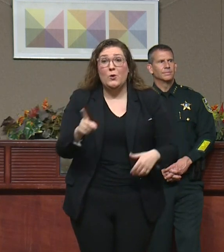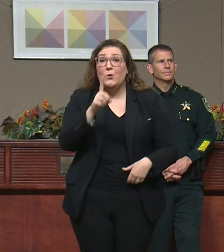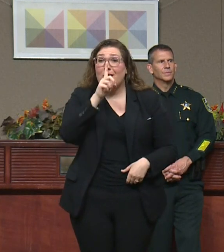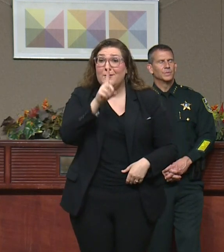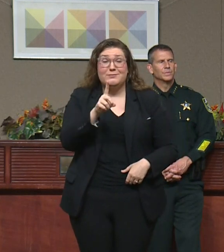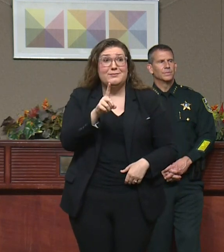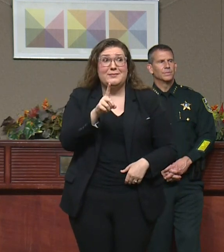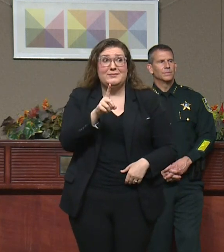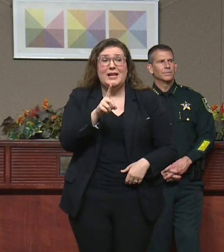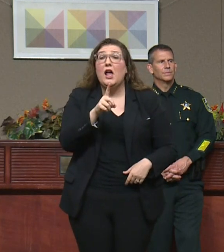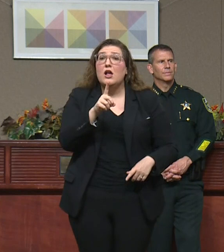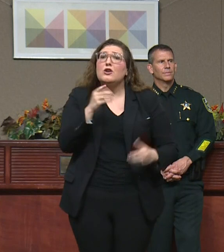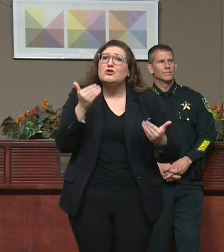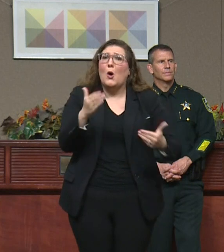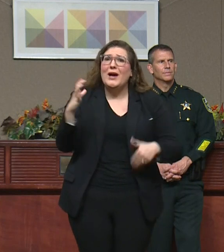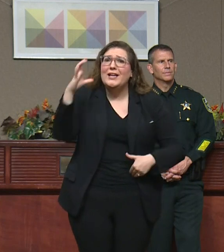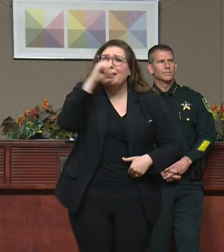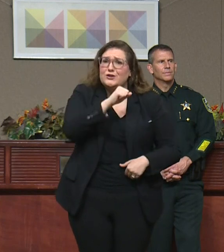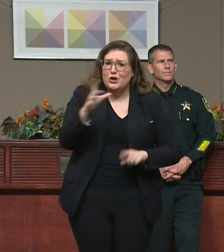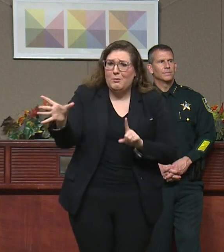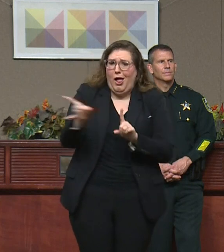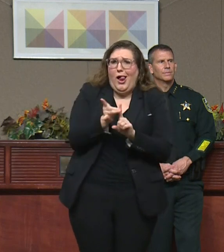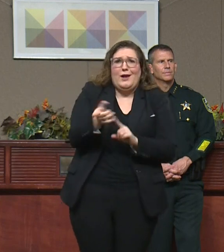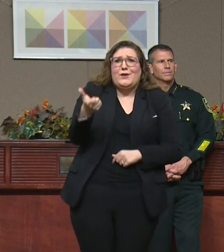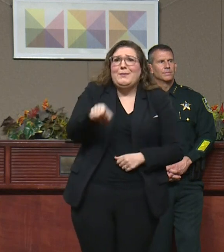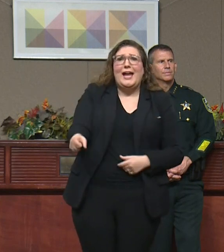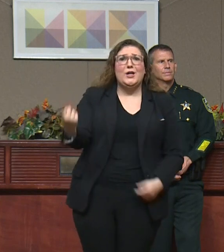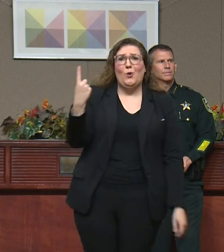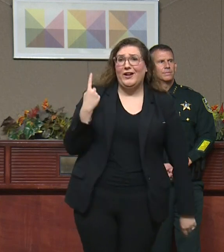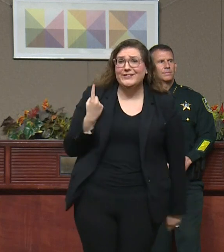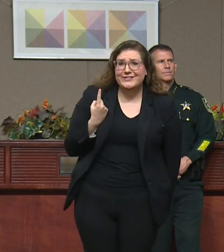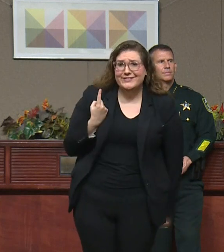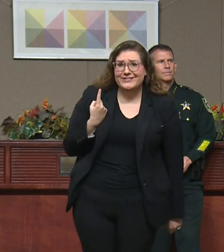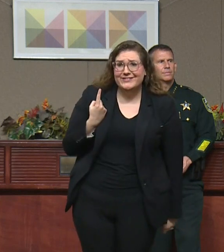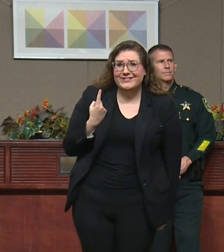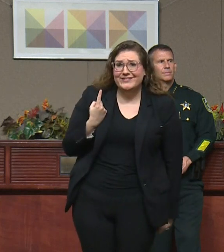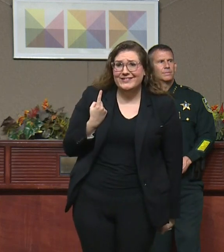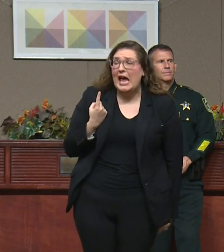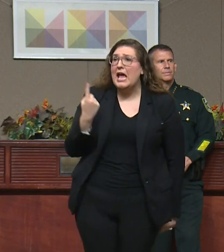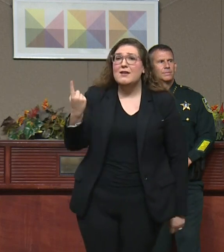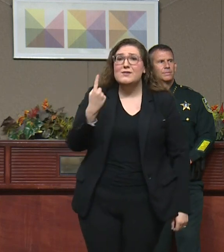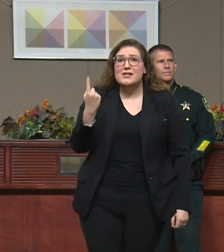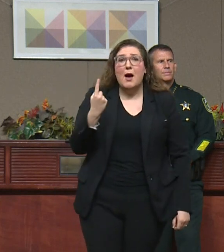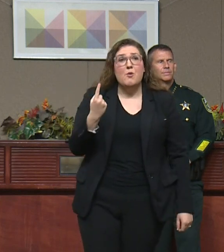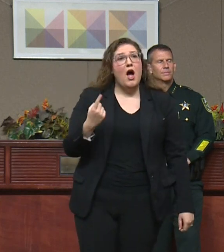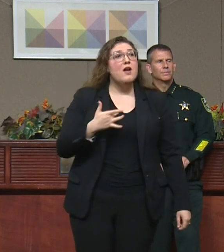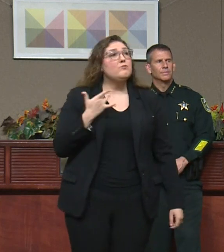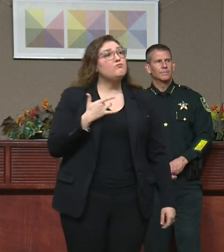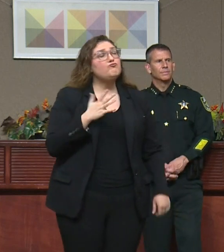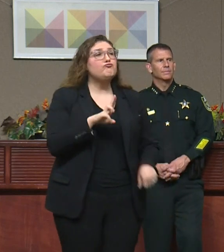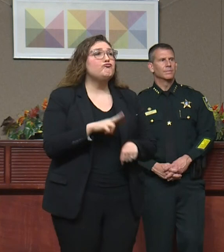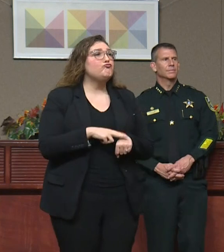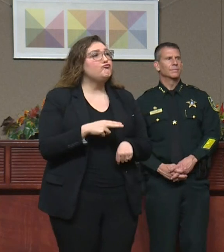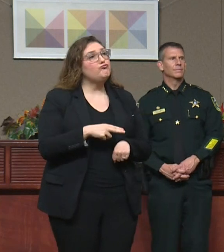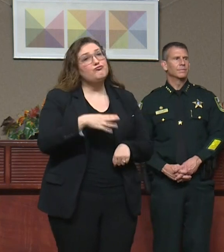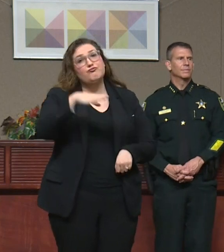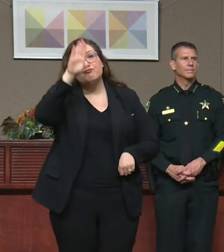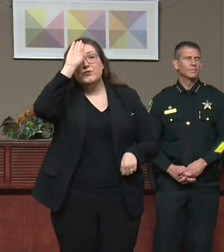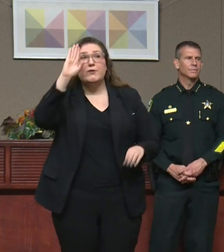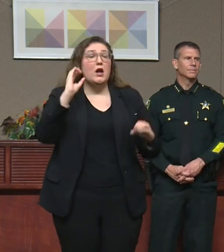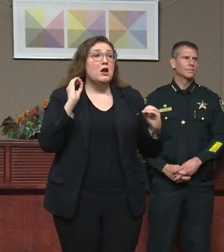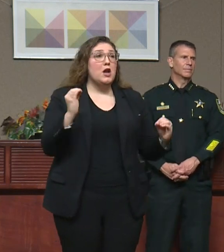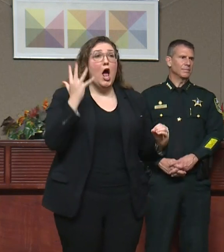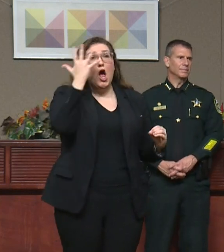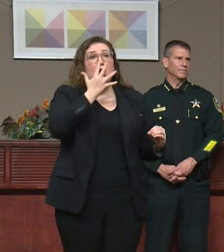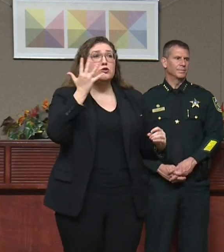everyone. And especially if someone is asymptomatic and is not experiencing fever, it doesn't feel ill, it doesn't look